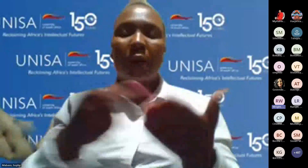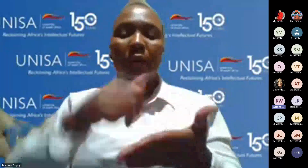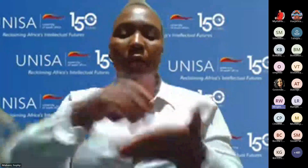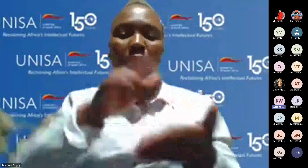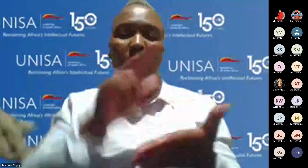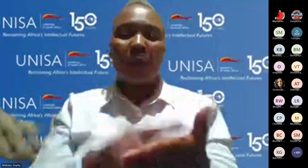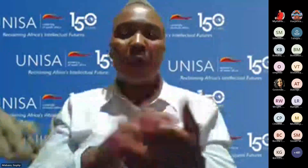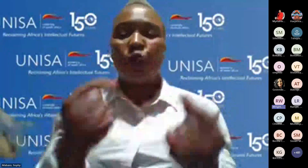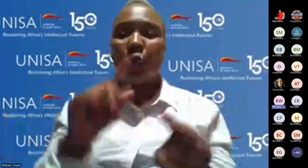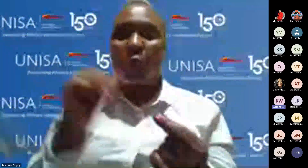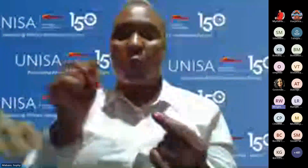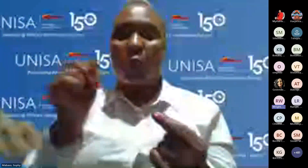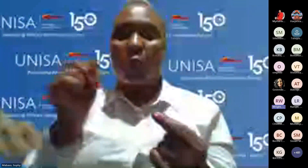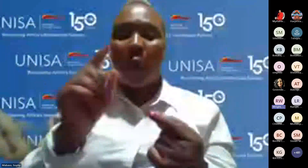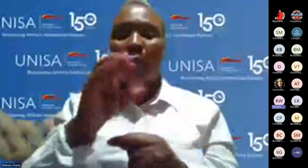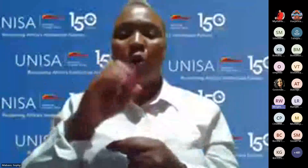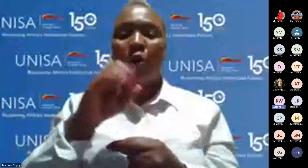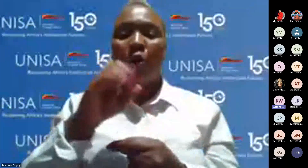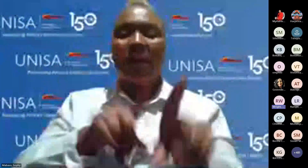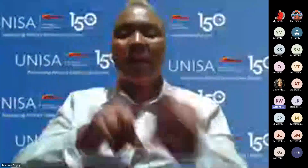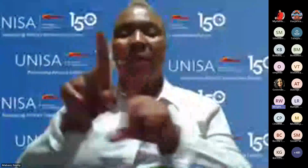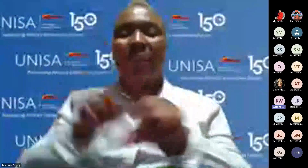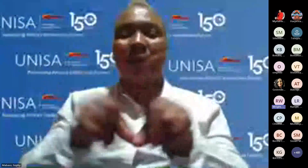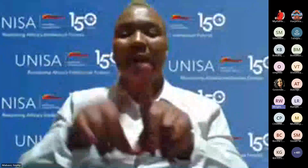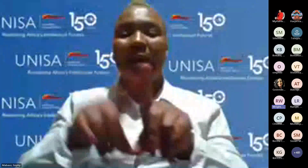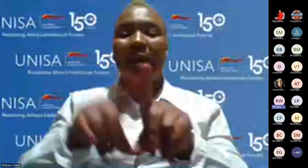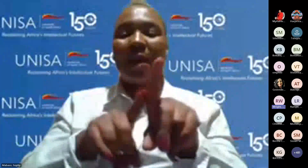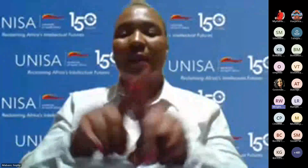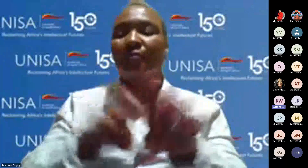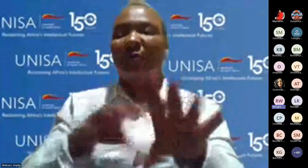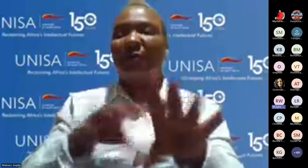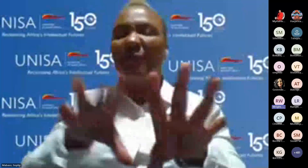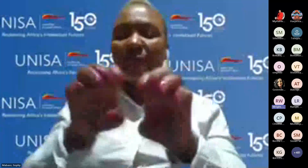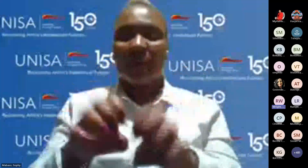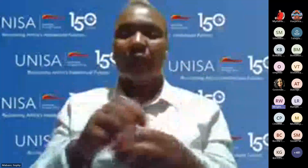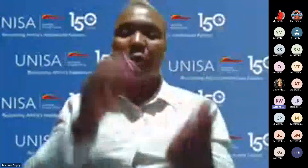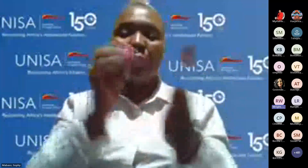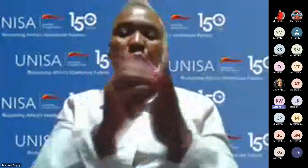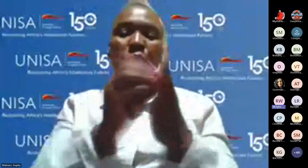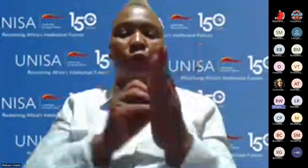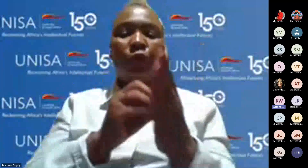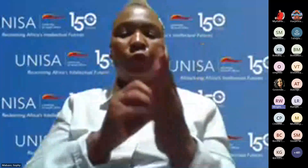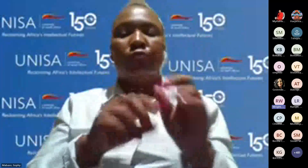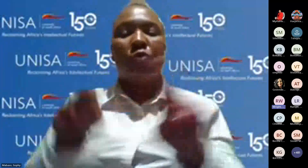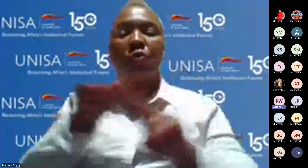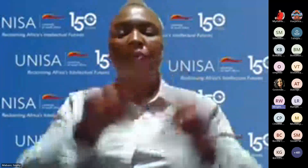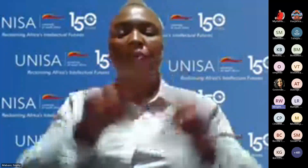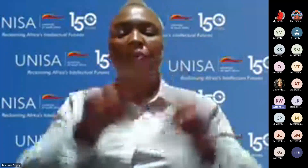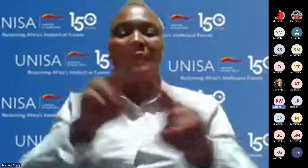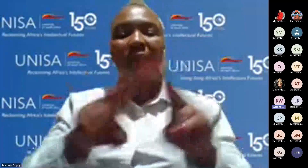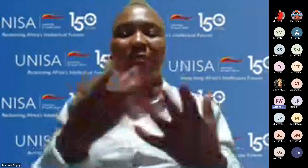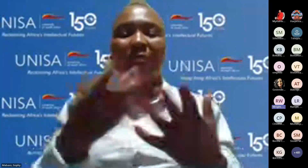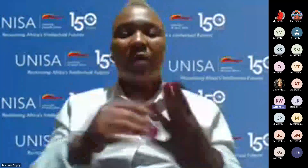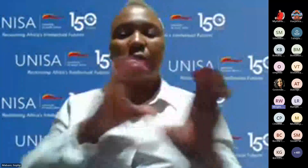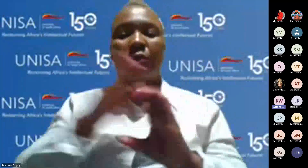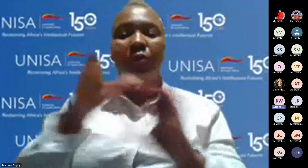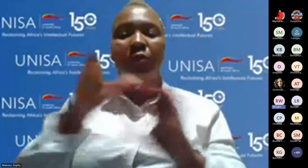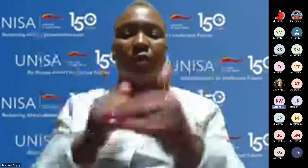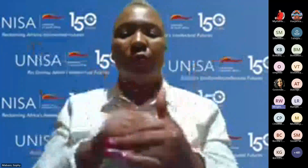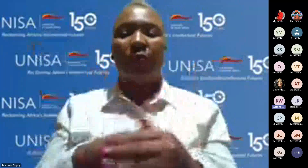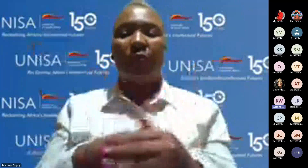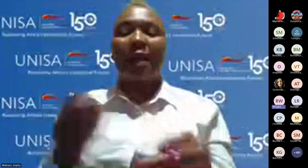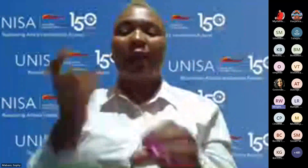mock exams. So please, I'm going to put the links in the chat now. Just have a look in the chats and you can visit the site. And then you please join us